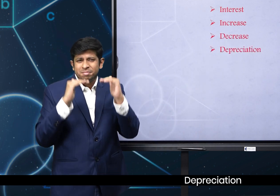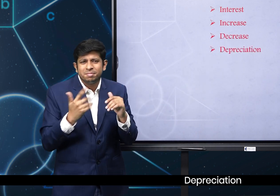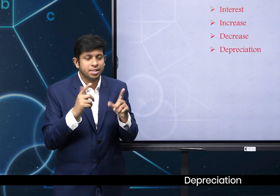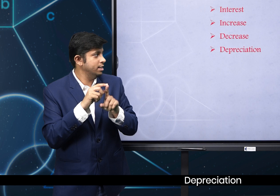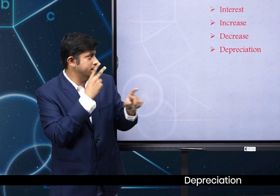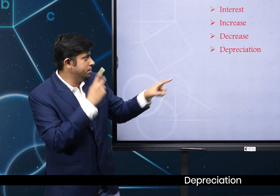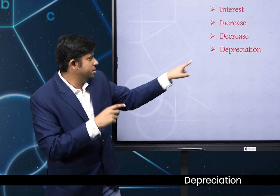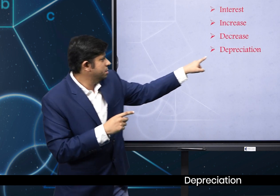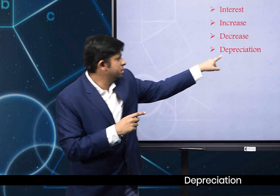depreciation,